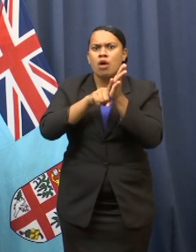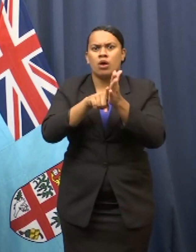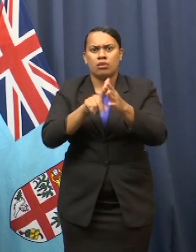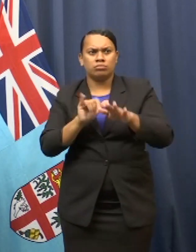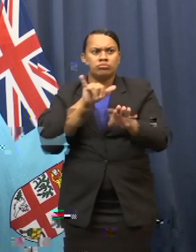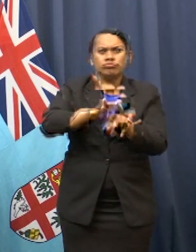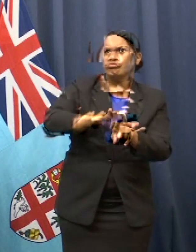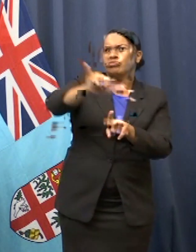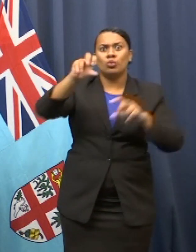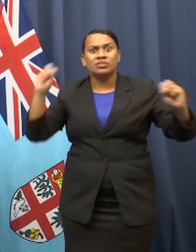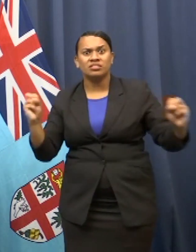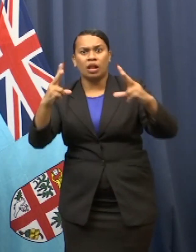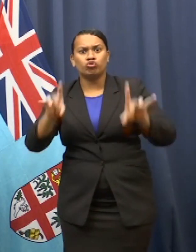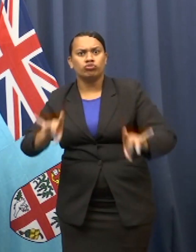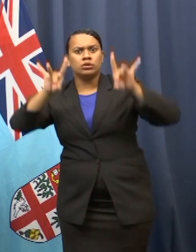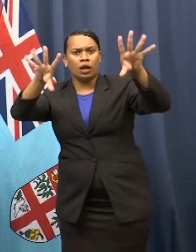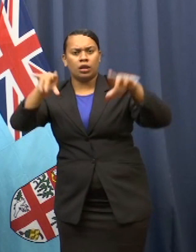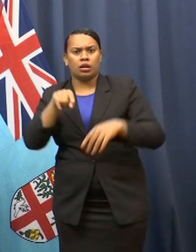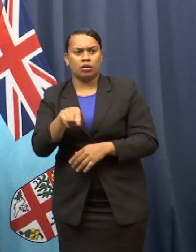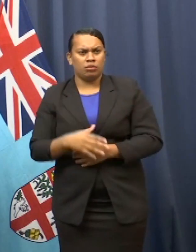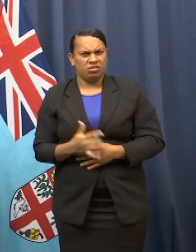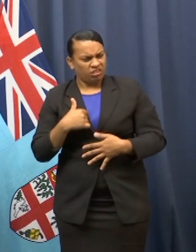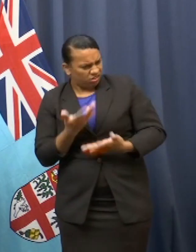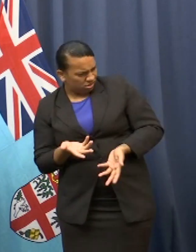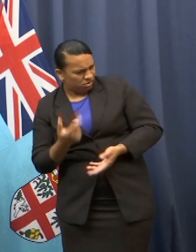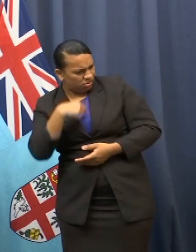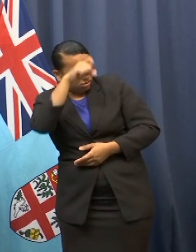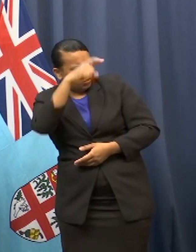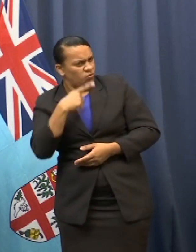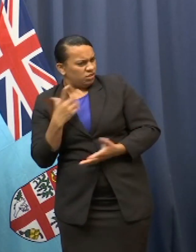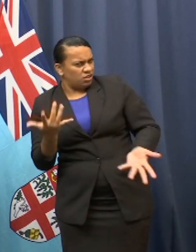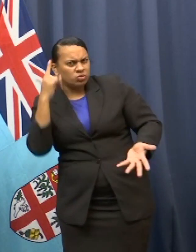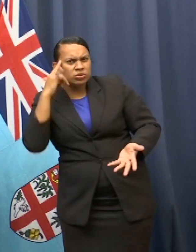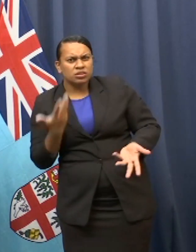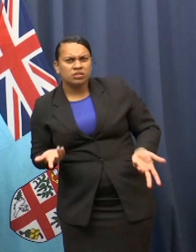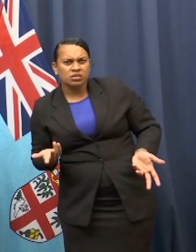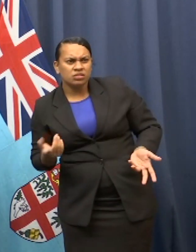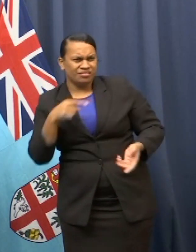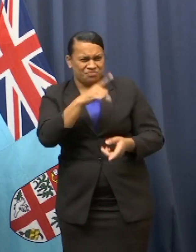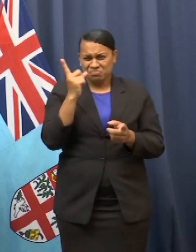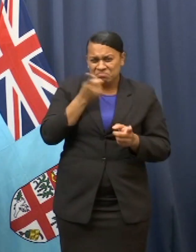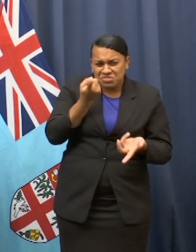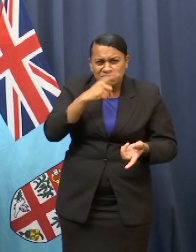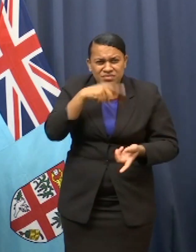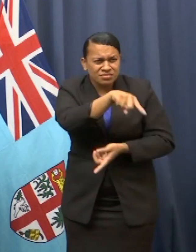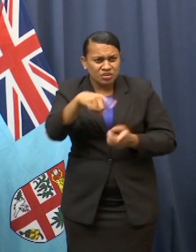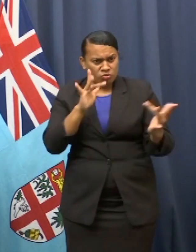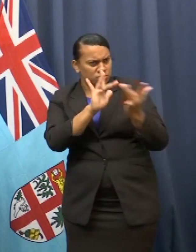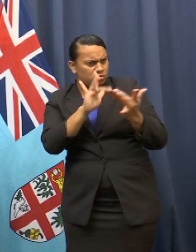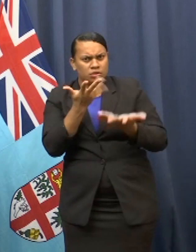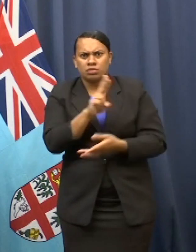the ordinary Fijians should have come in contact with her on her way to Nandi, through Nandi